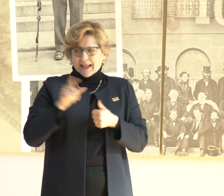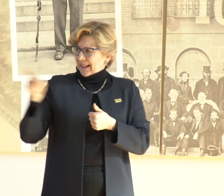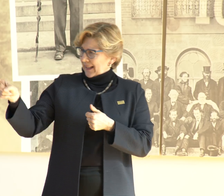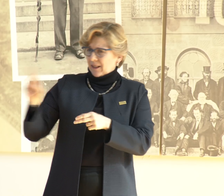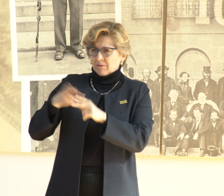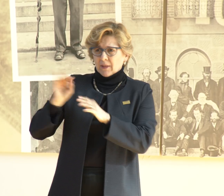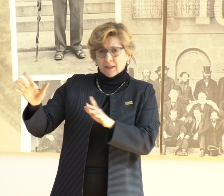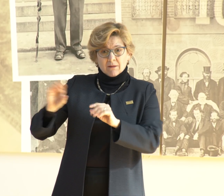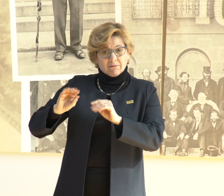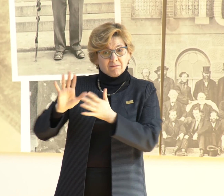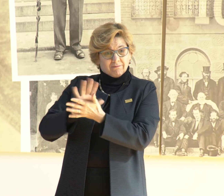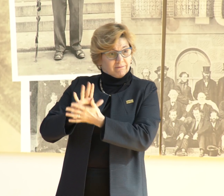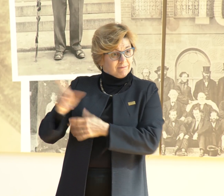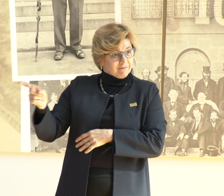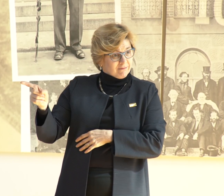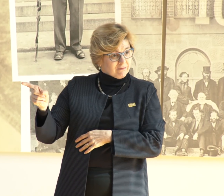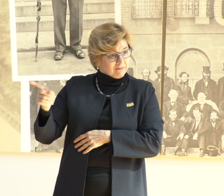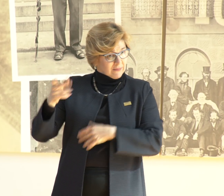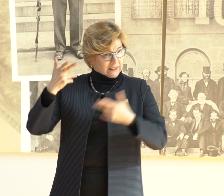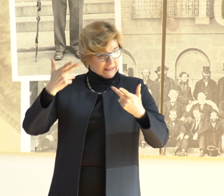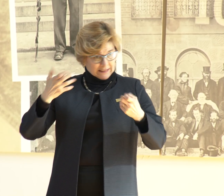I want to close with a challenge.